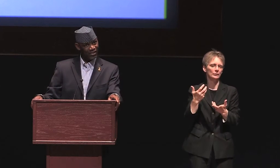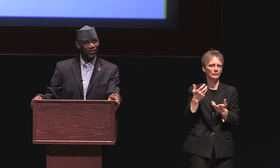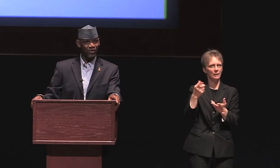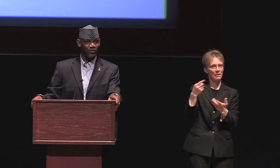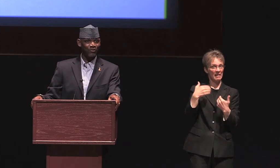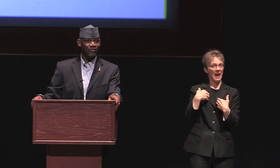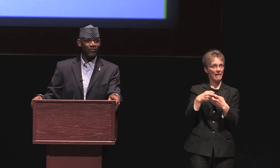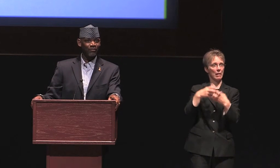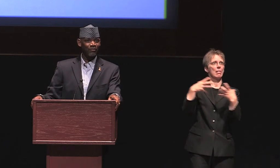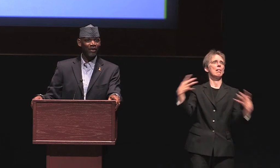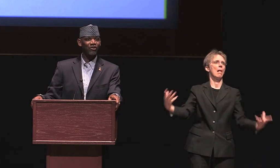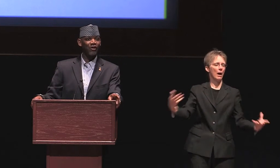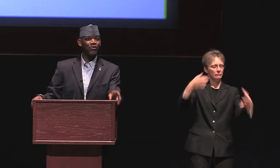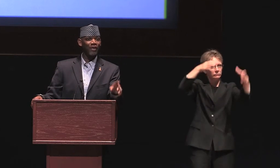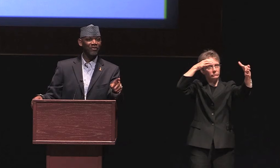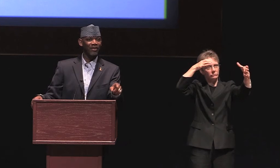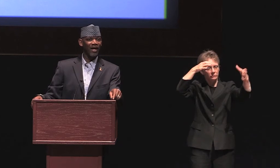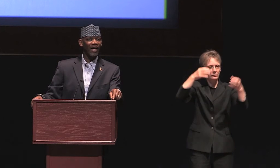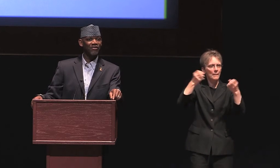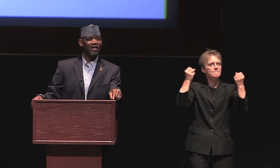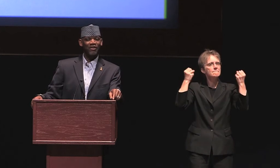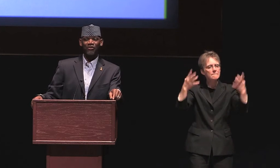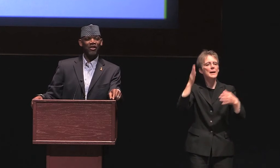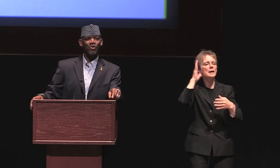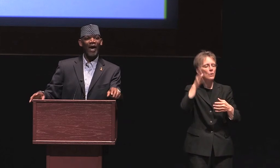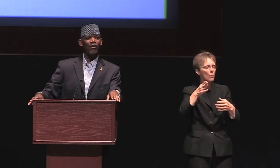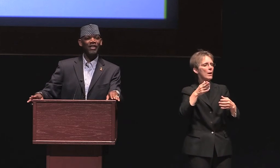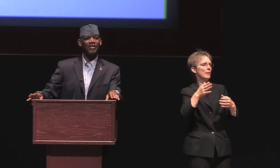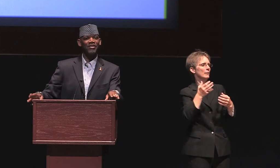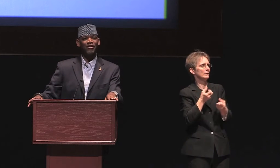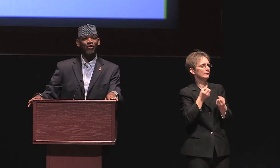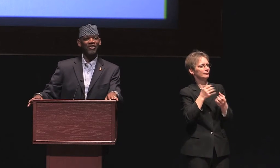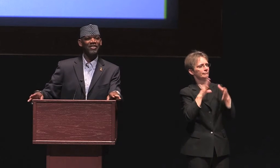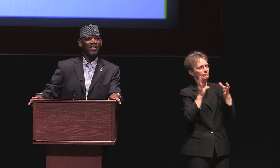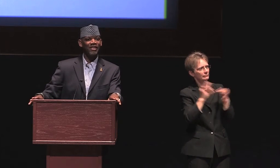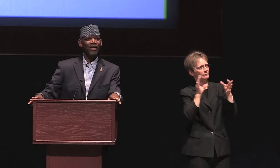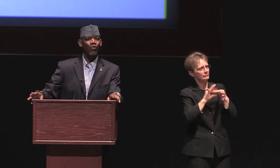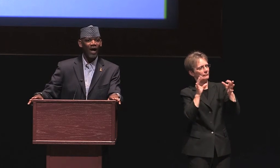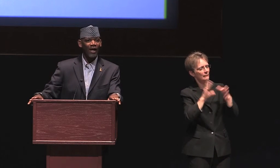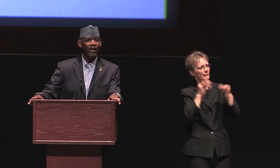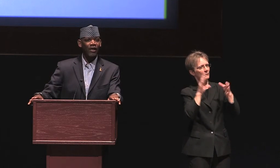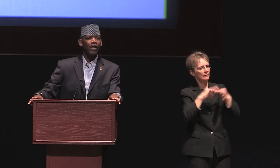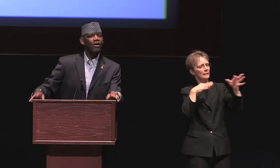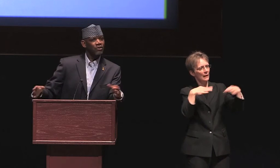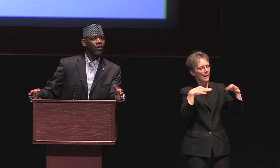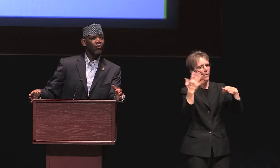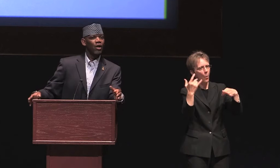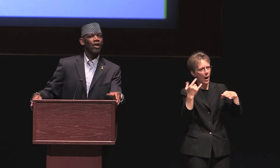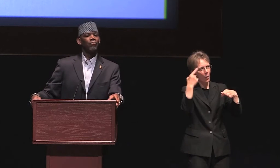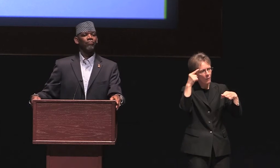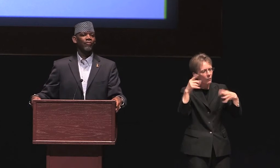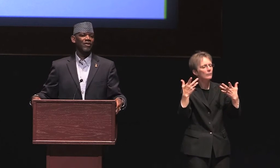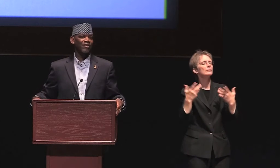will give it to you. They'll tell you about their lives. They'll tell you how they did what they did and why.